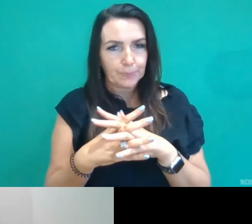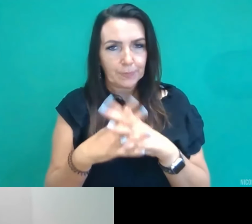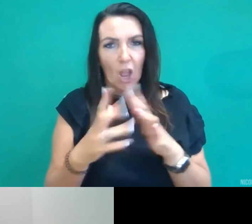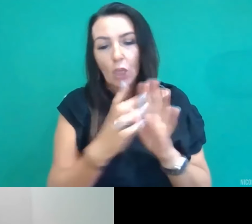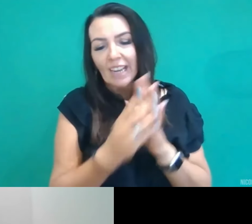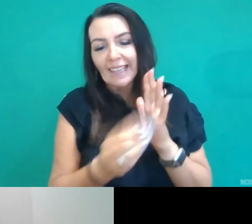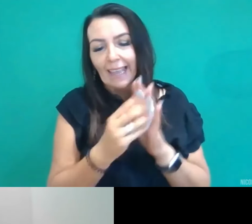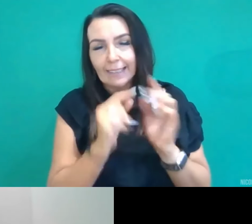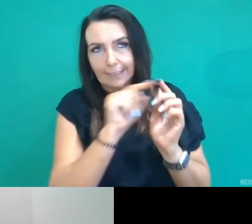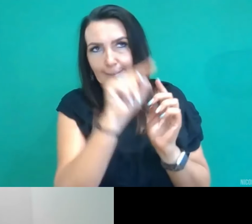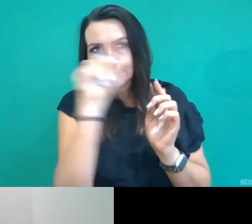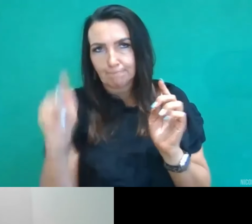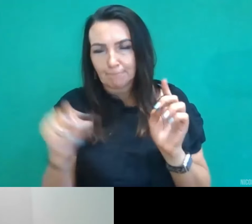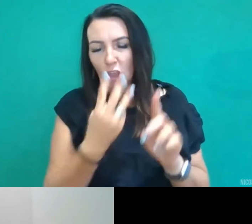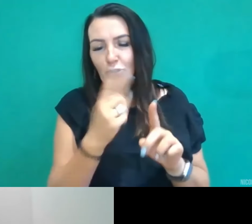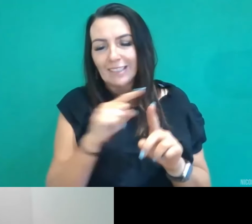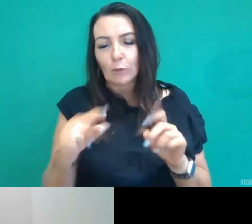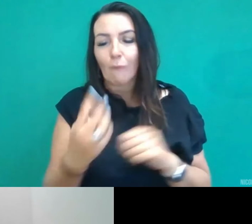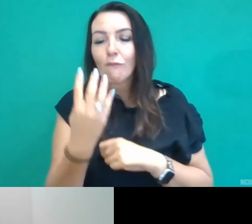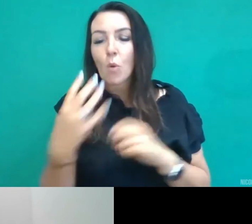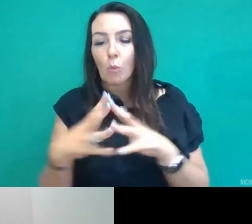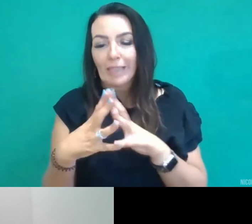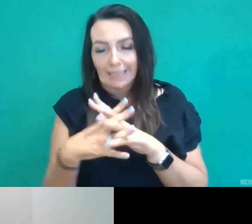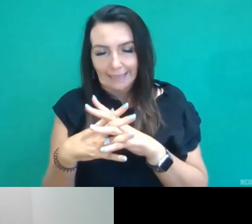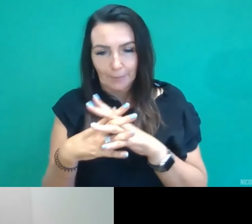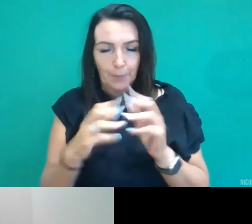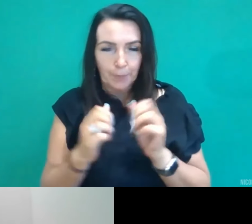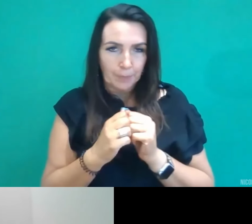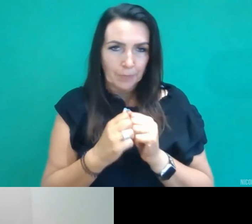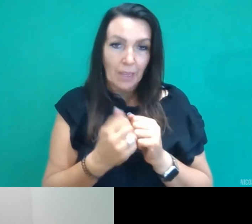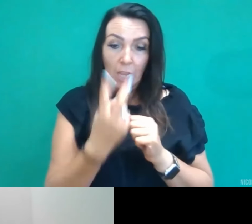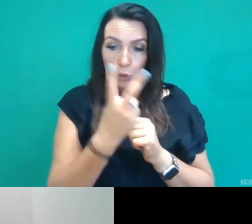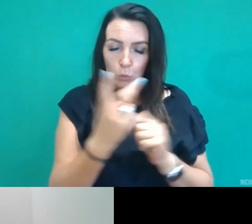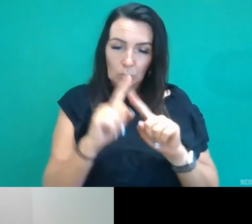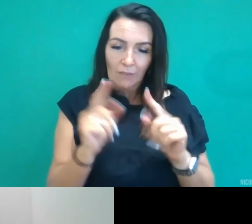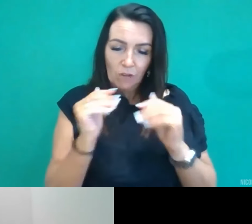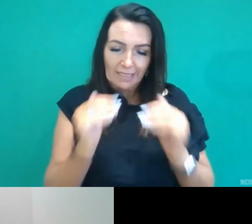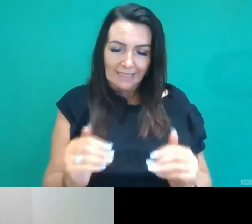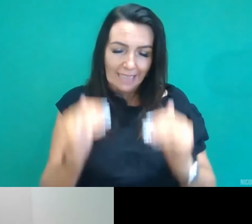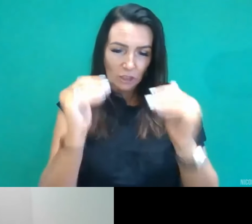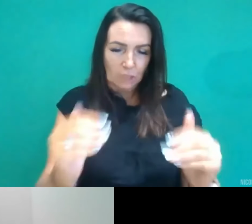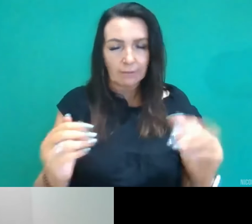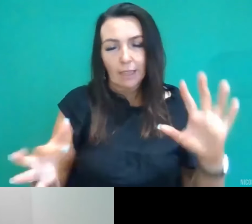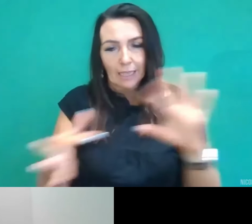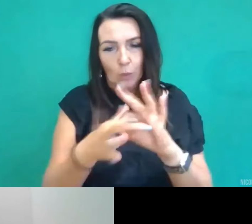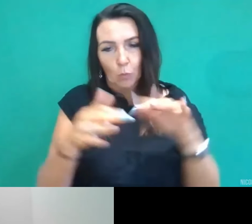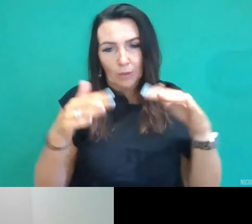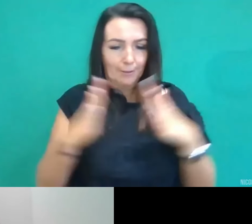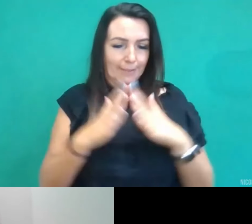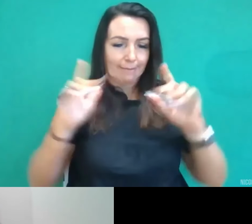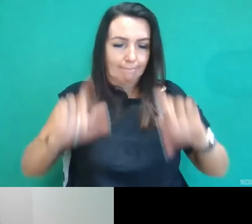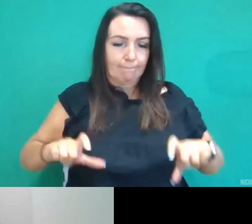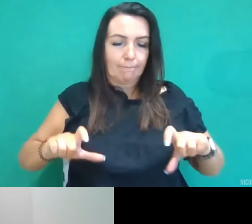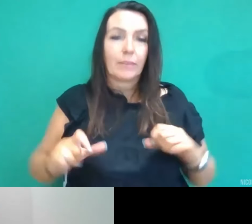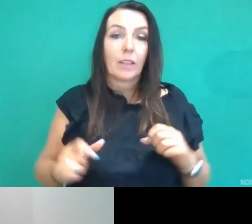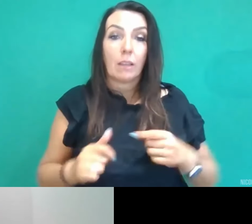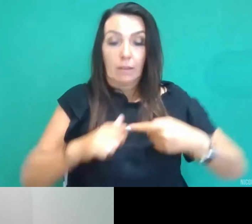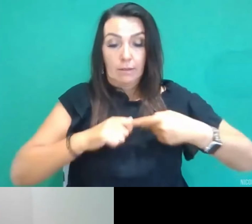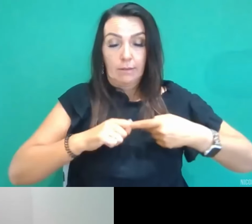Dan, you may want to add something. There's 2 stages of de-isolation. There's one once all of